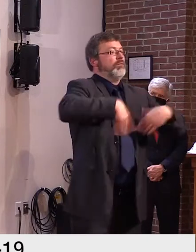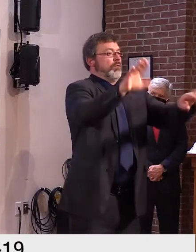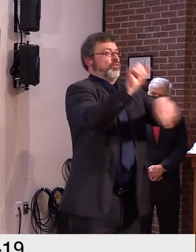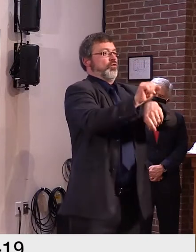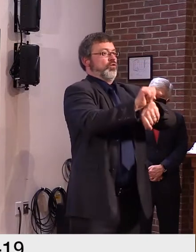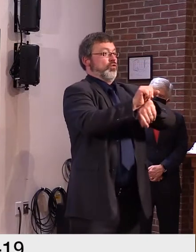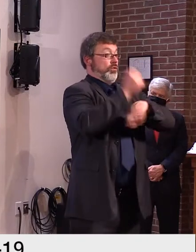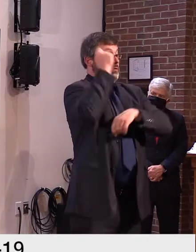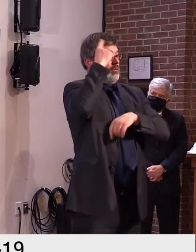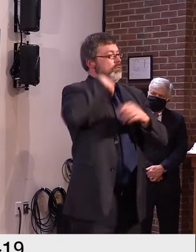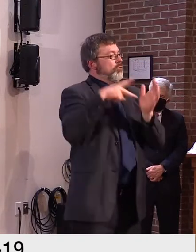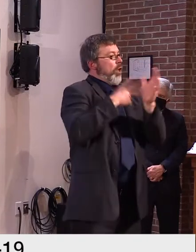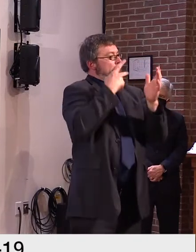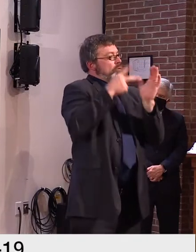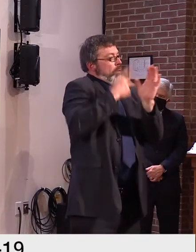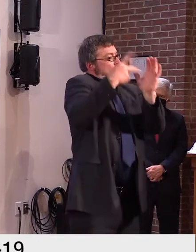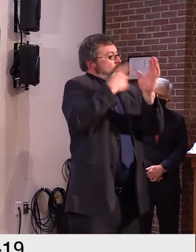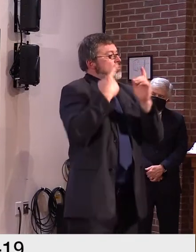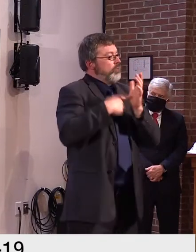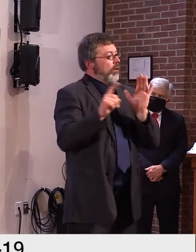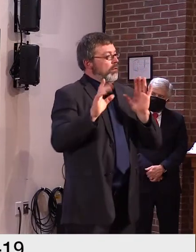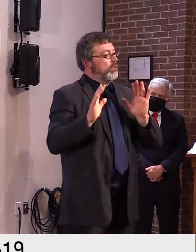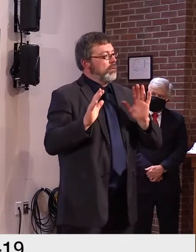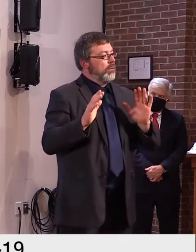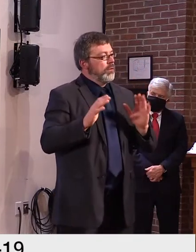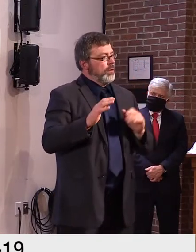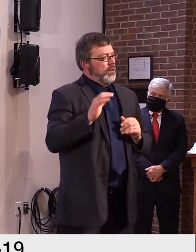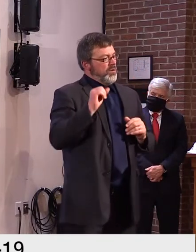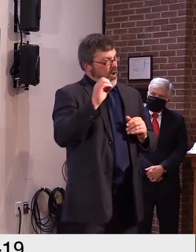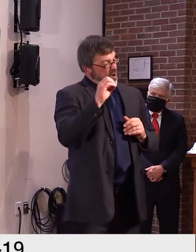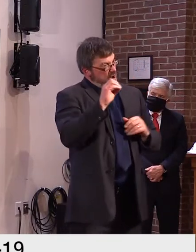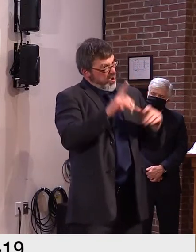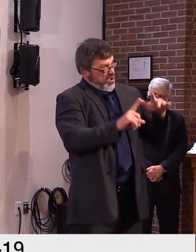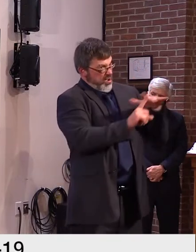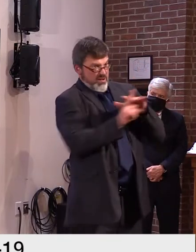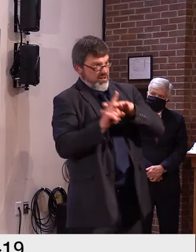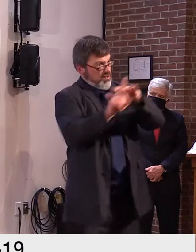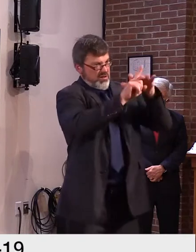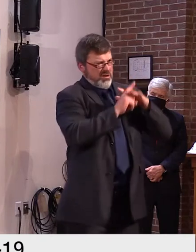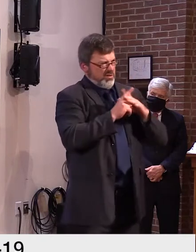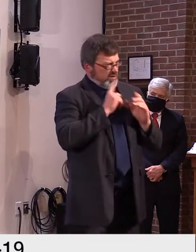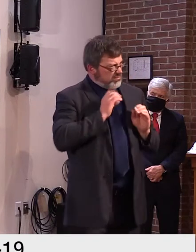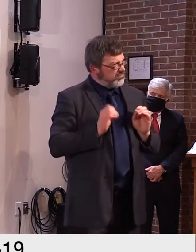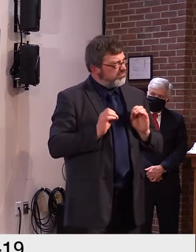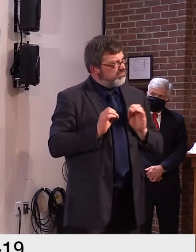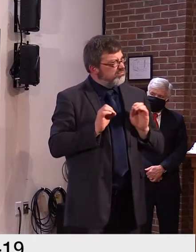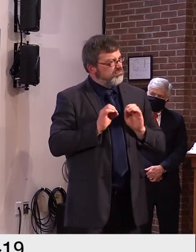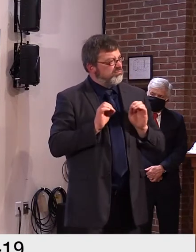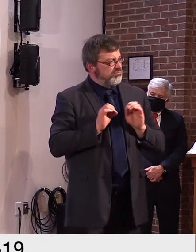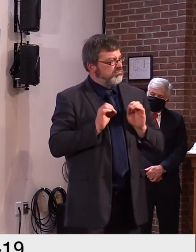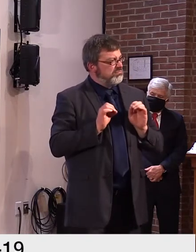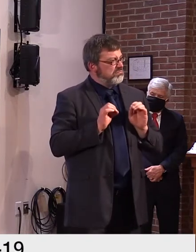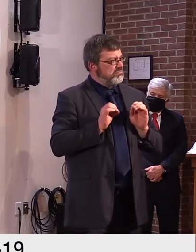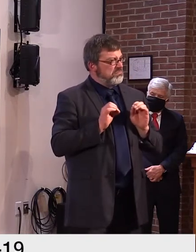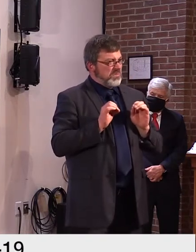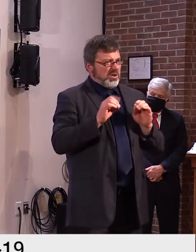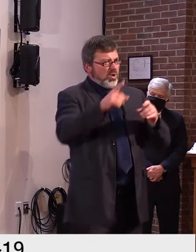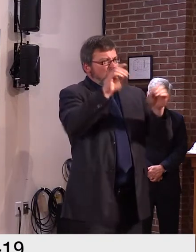hasn't supported a lot of infections being brought into the state through the essential workers to this point in time.